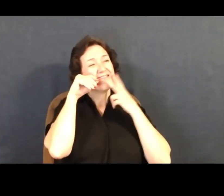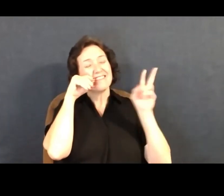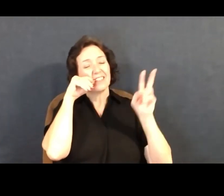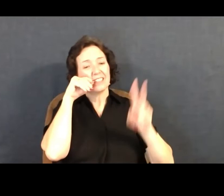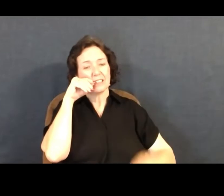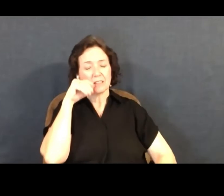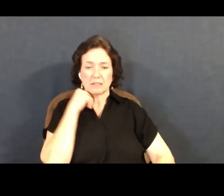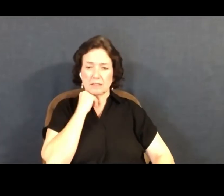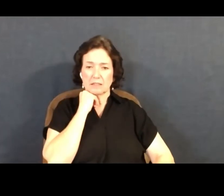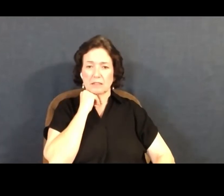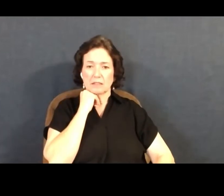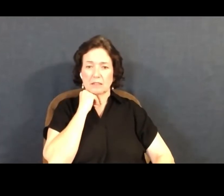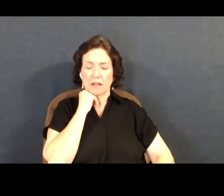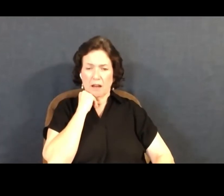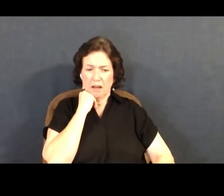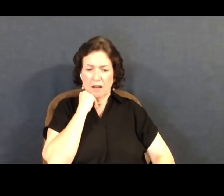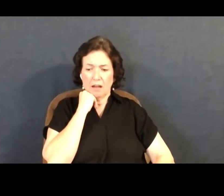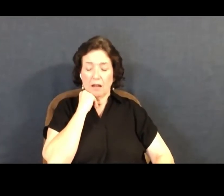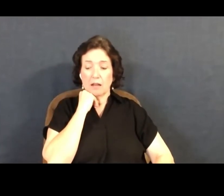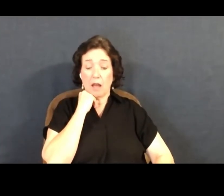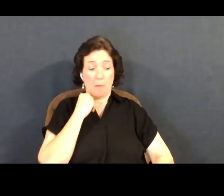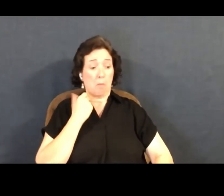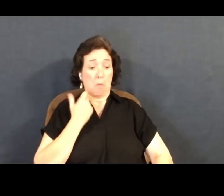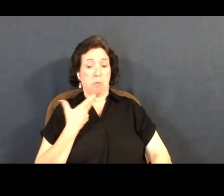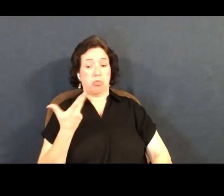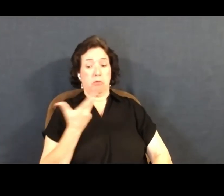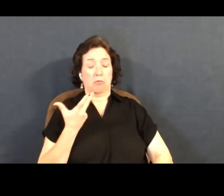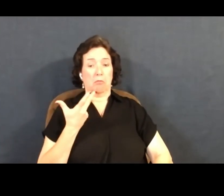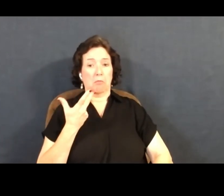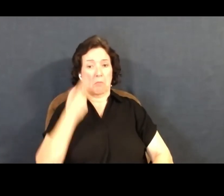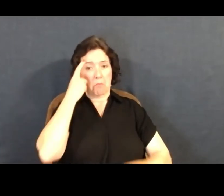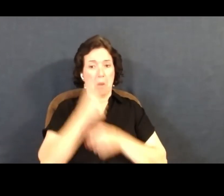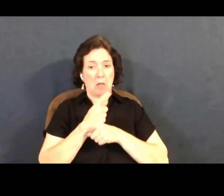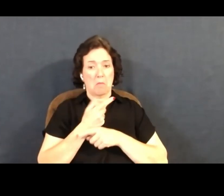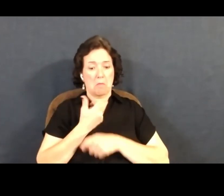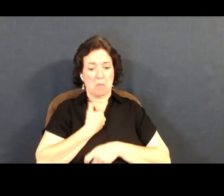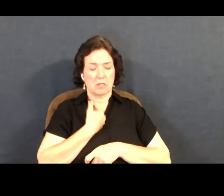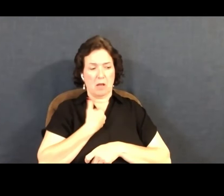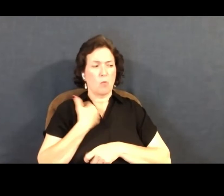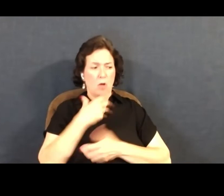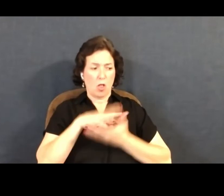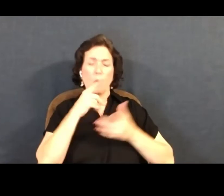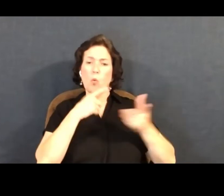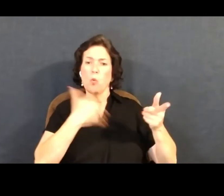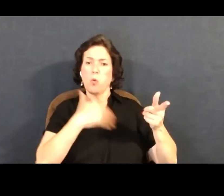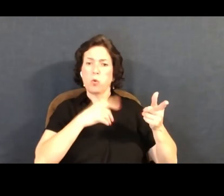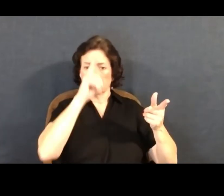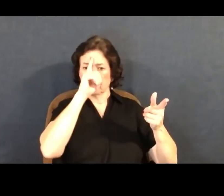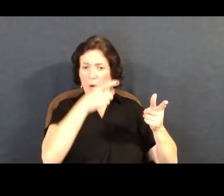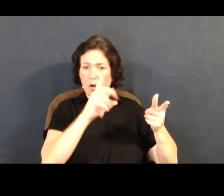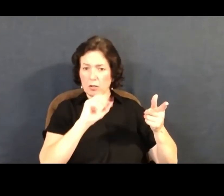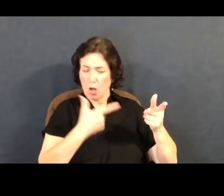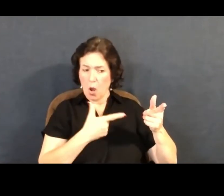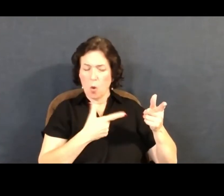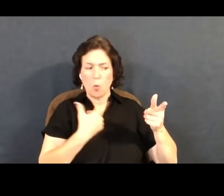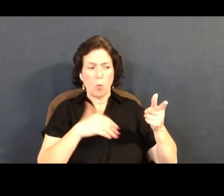smiling. Well, we boys, we learned a couple of things that day. One of those lessons from our dogs, one of them was just what a